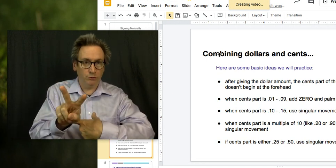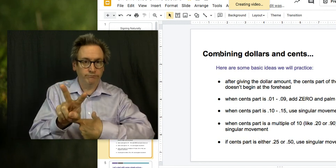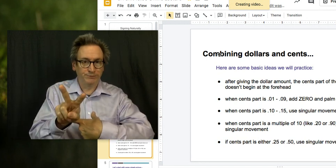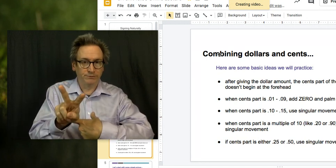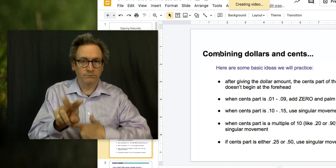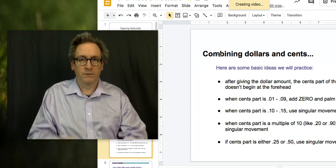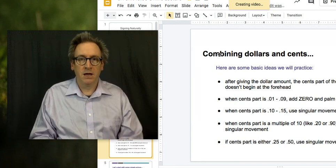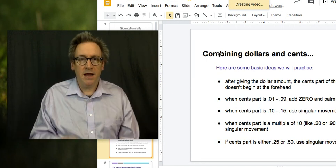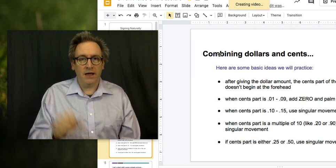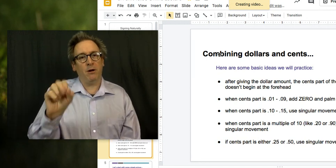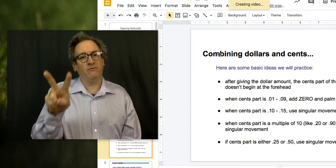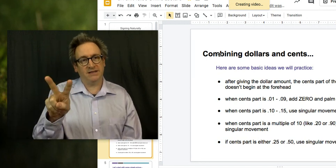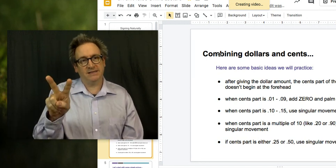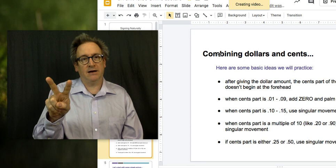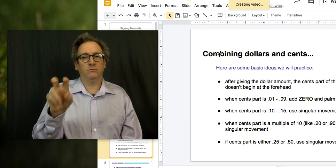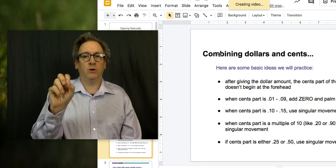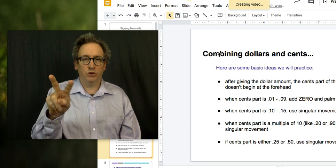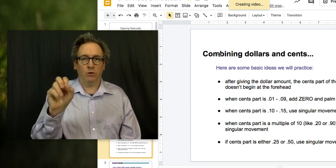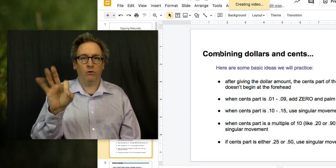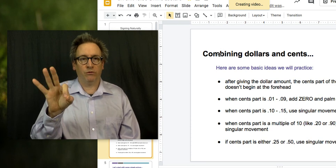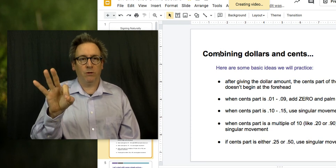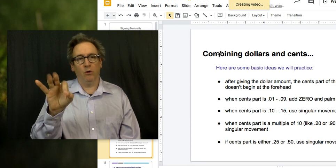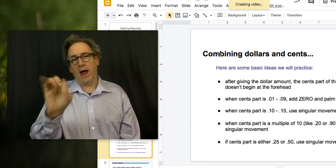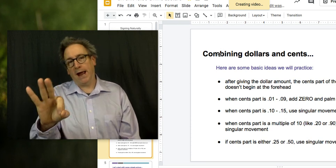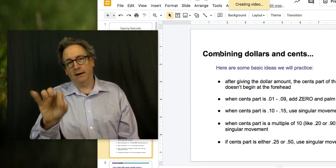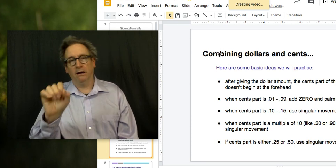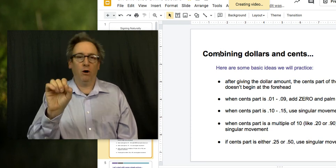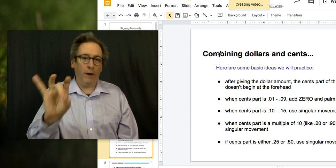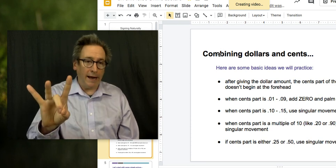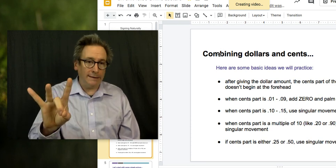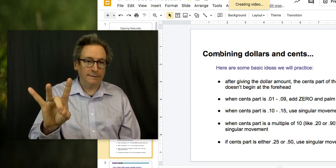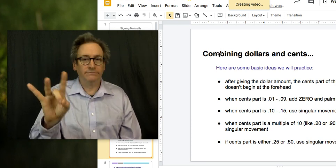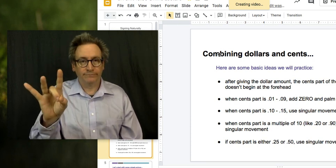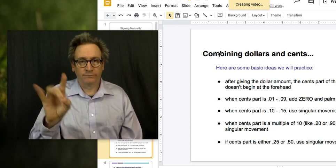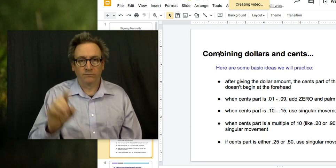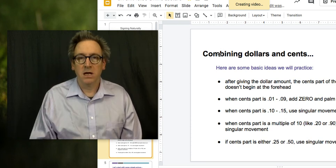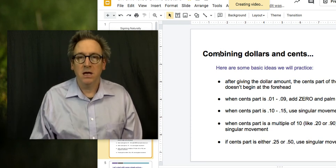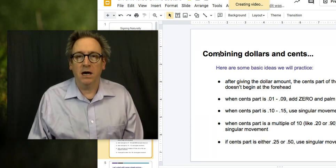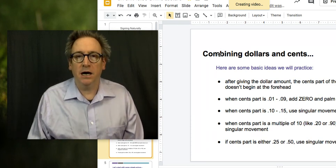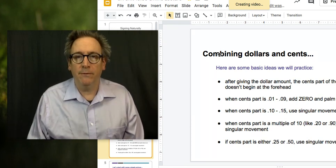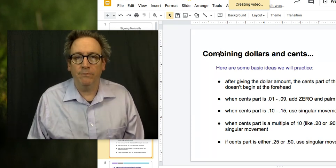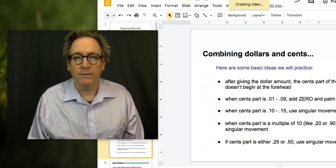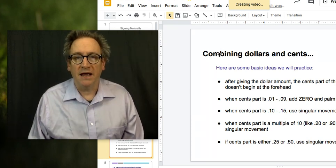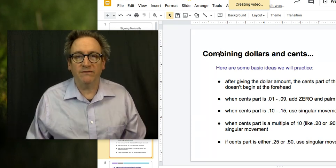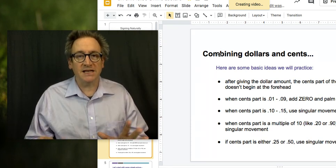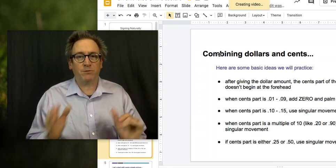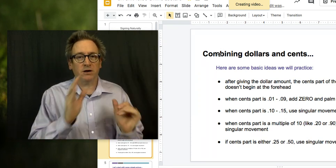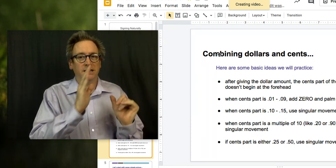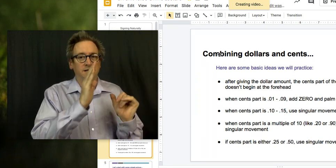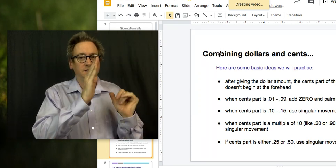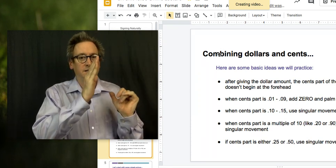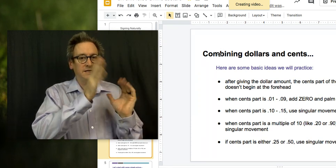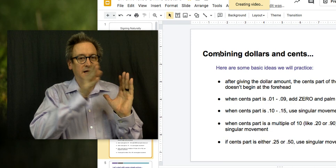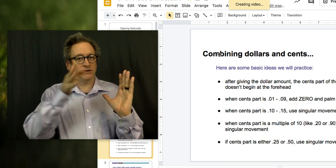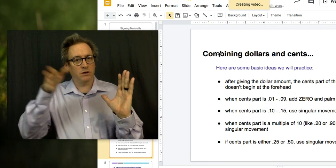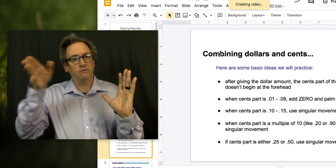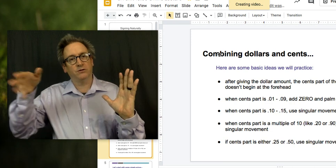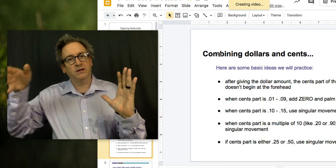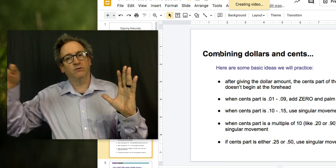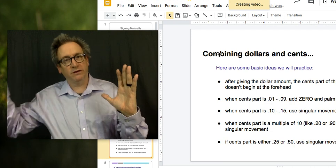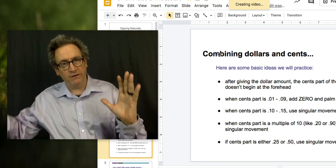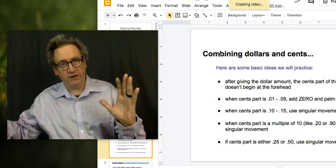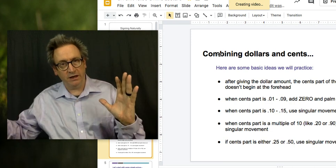02. And the palm faces out, 02, 09, 08. If the cents part is 10, 11,